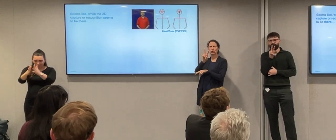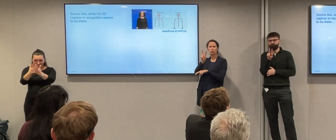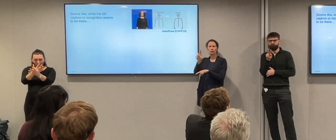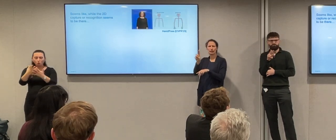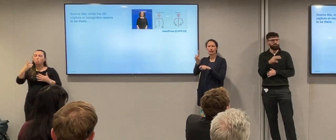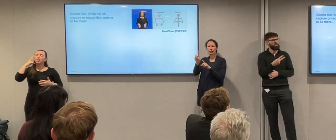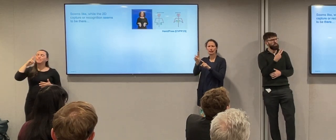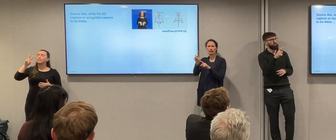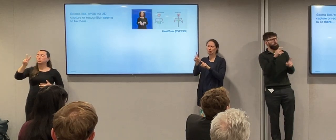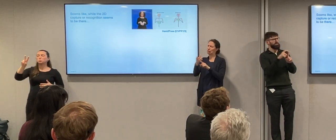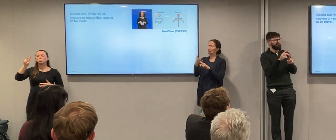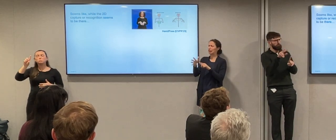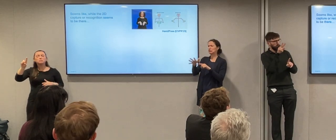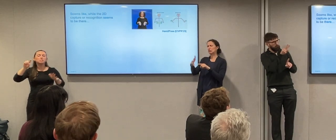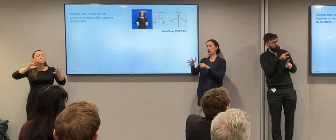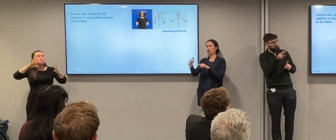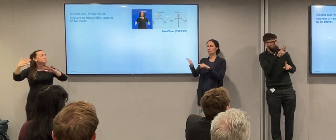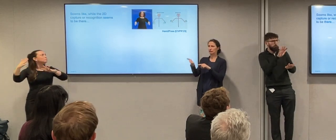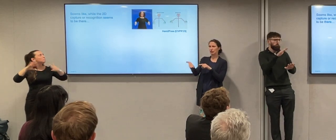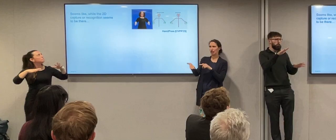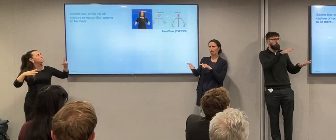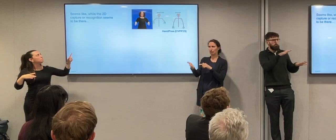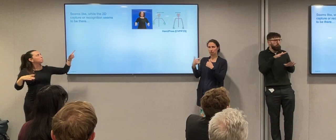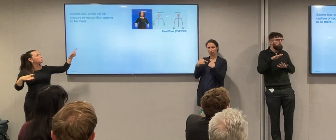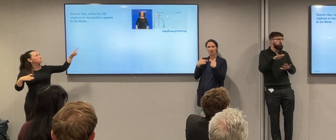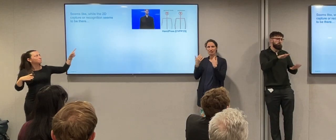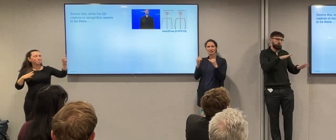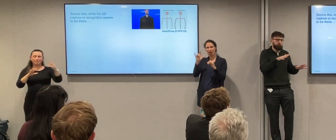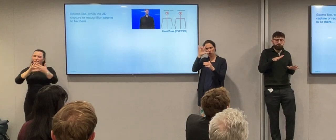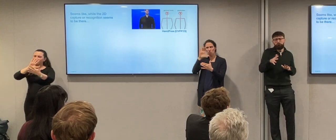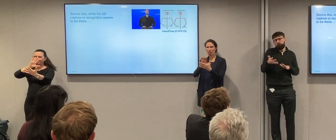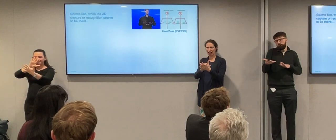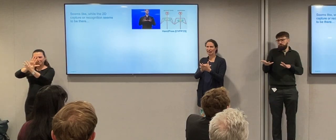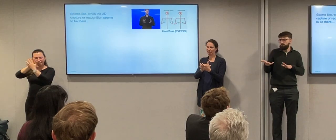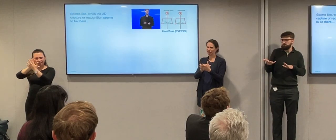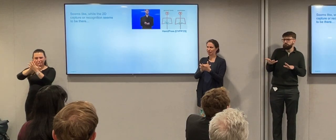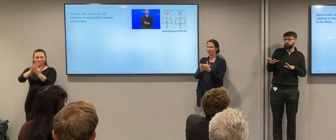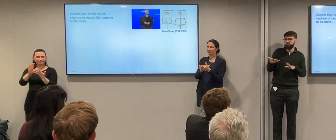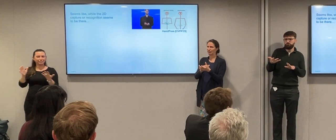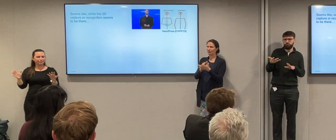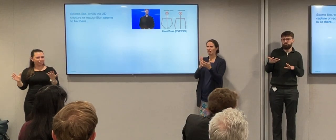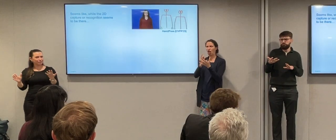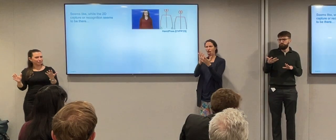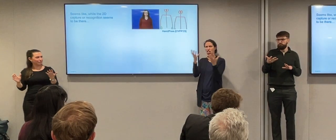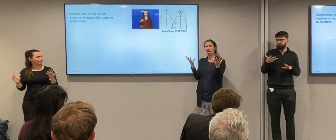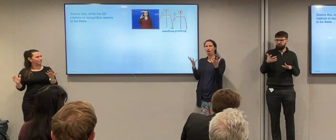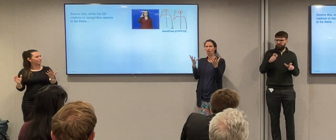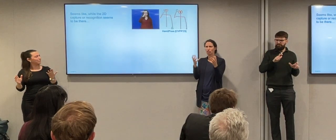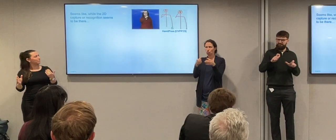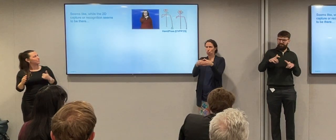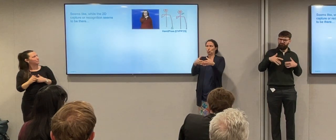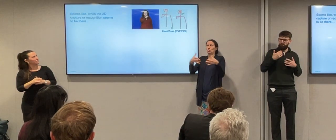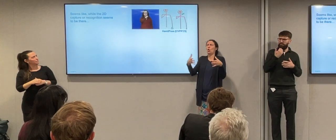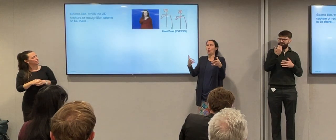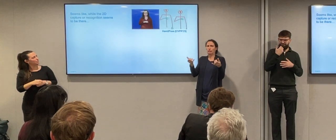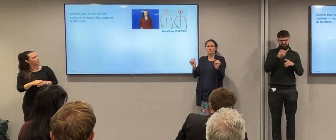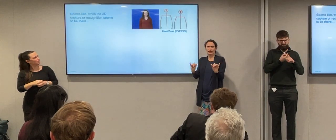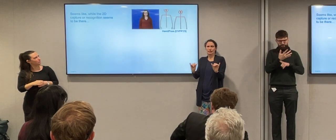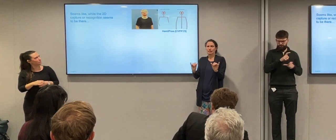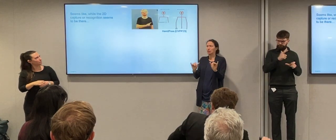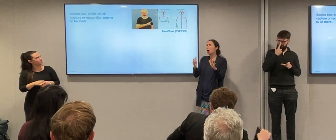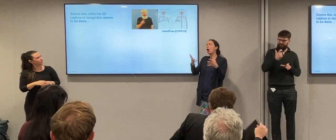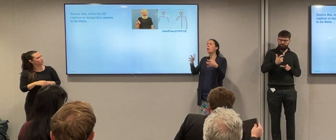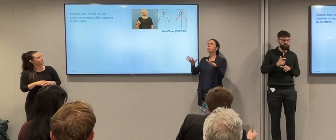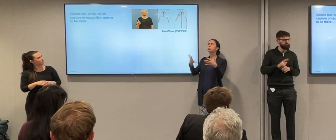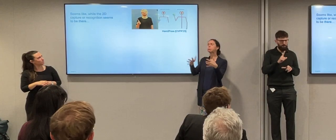are kind of there, although I still believe there is a lot to grow, but it's still kind